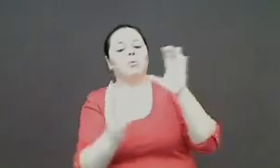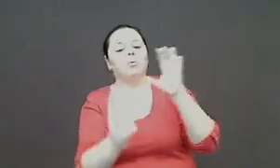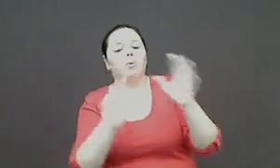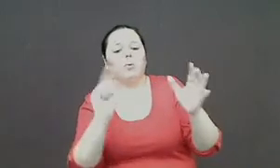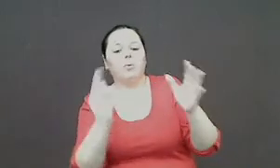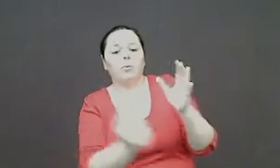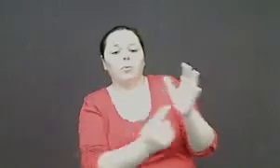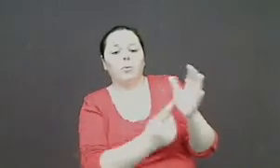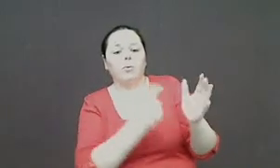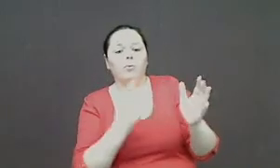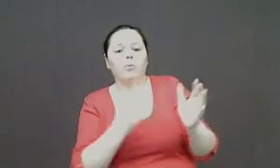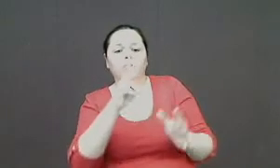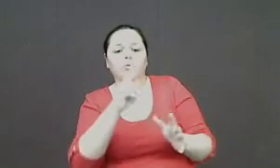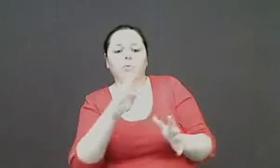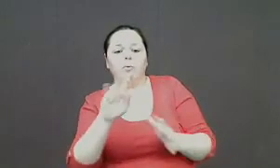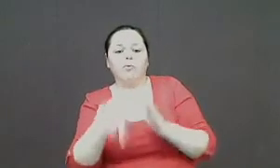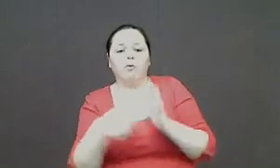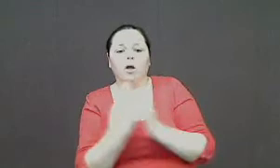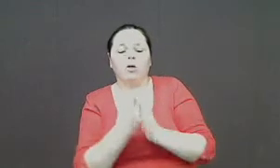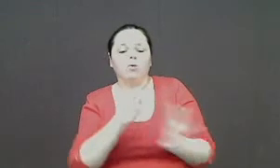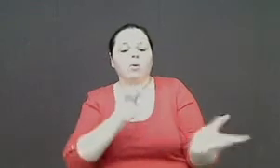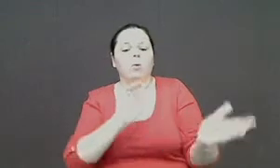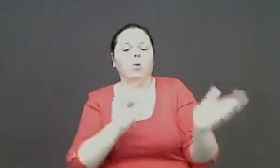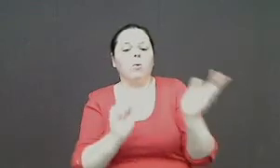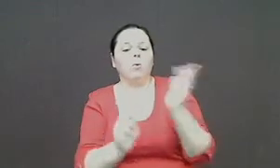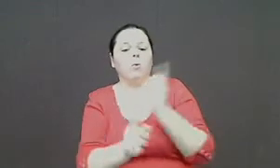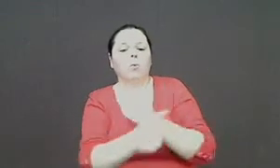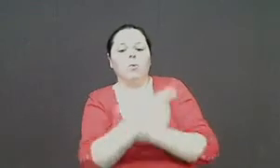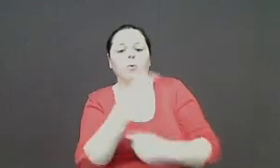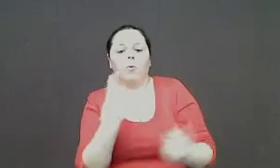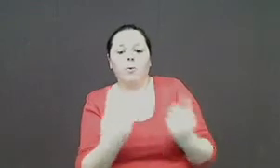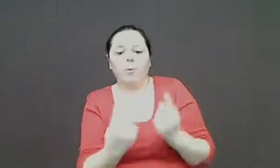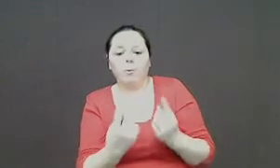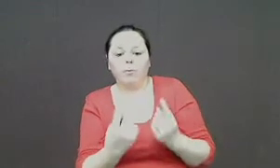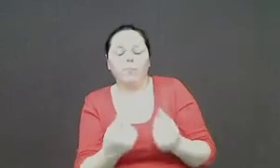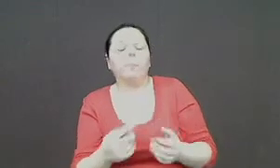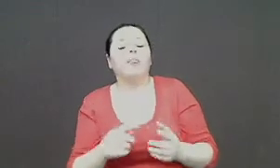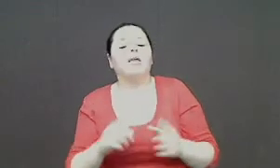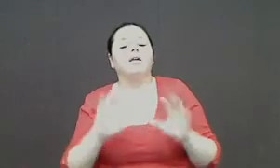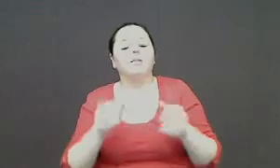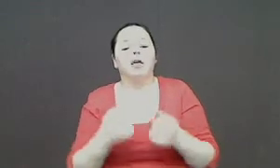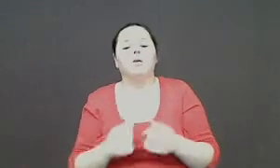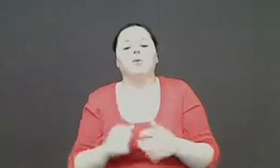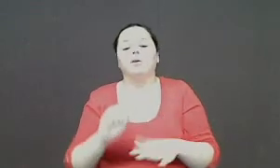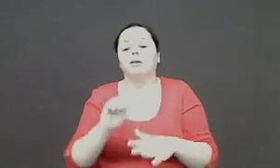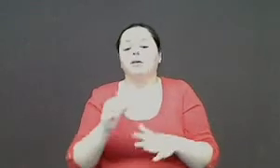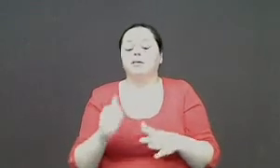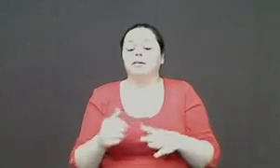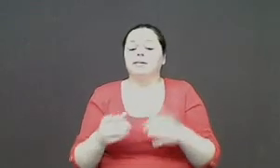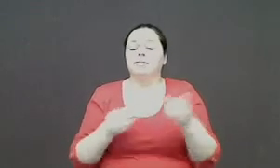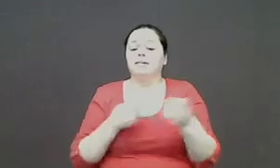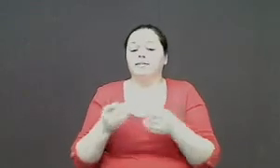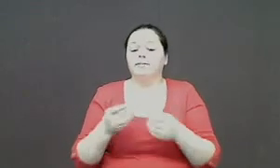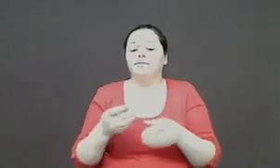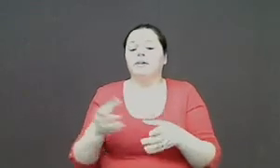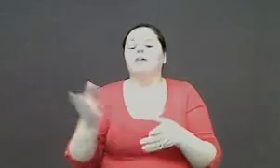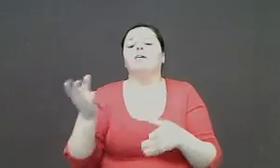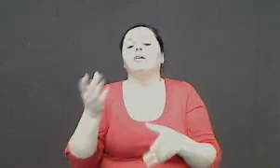Every 24 hours, it makes a complete spin. That's how we define a day, is the time it takes the Earth to rotate completely